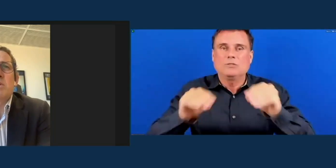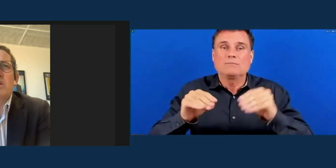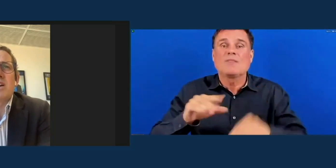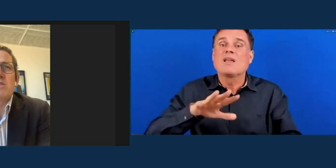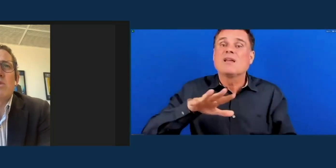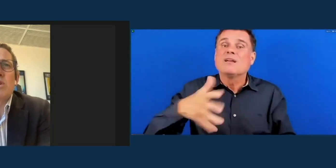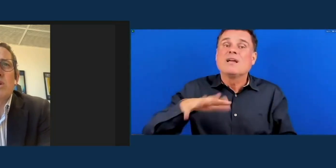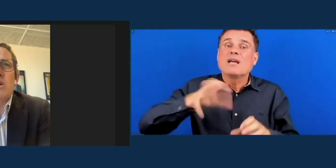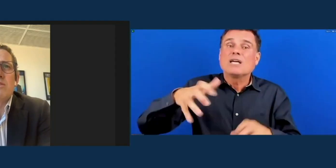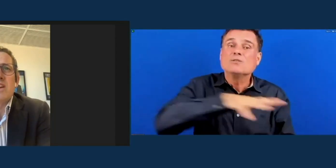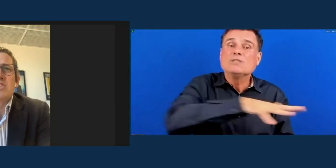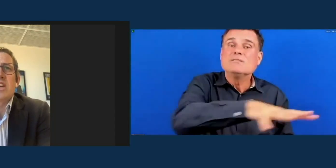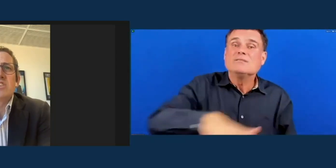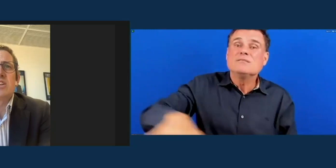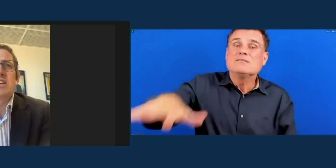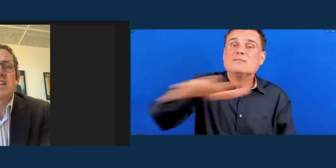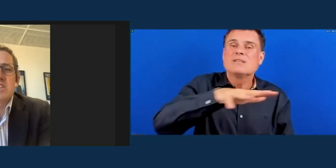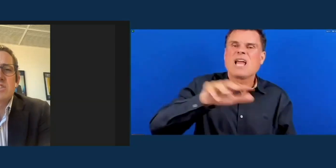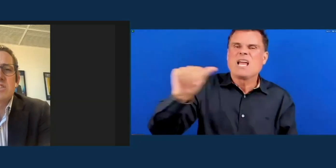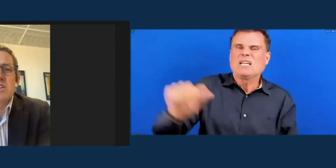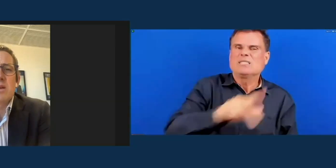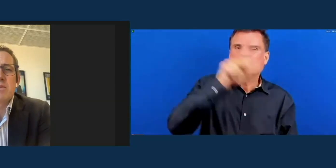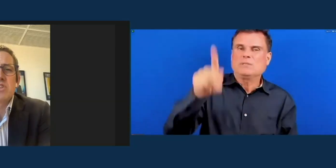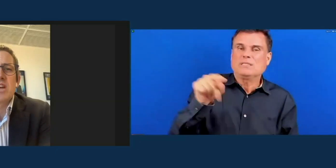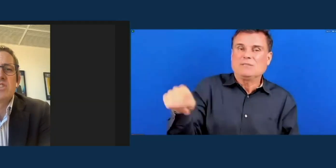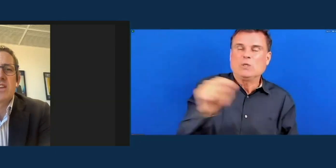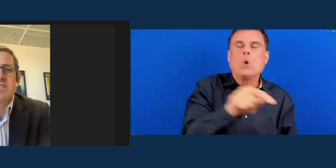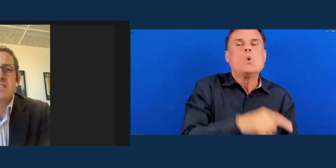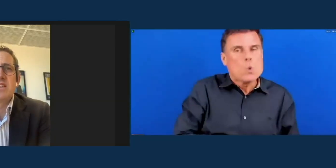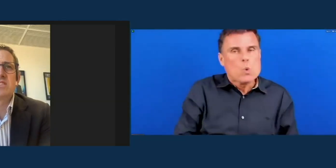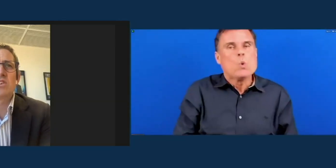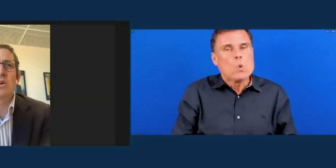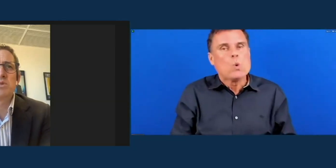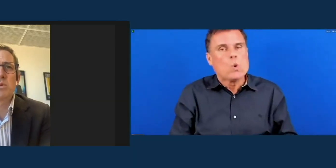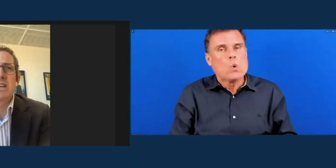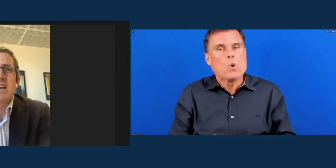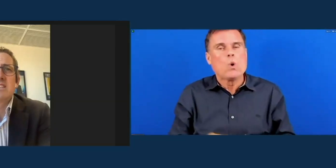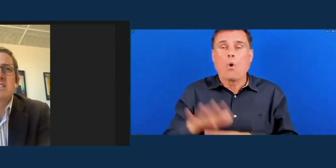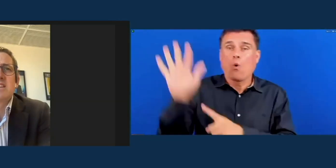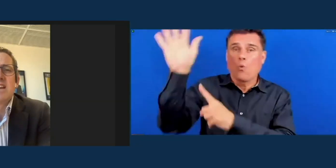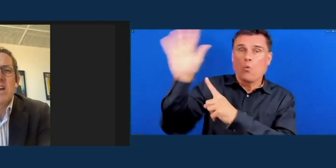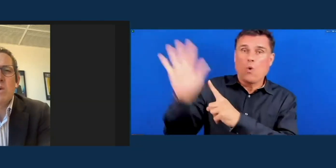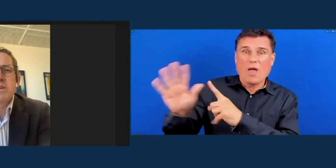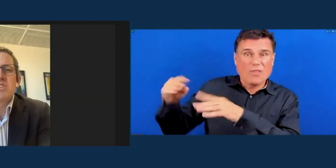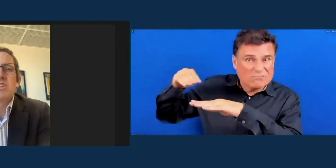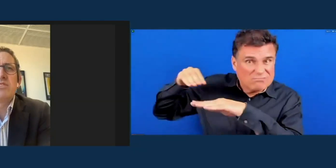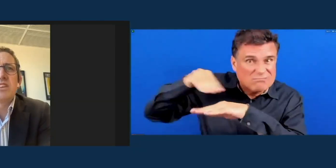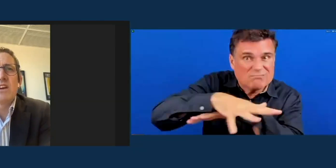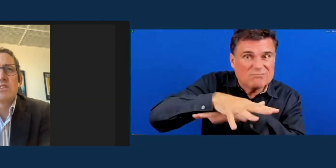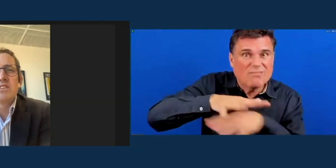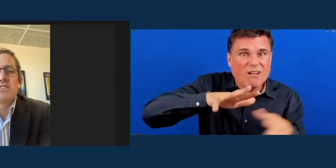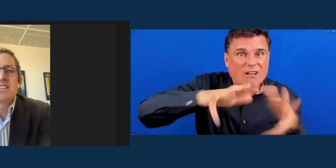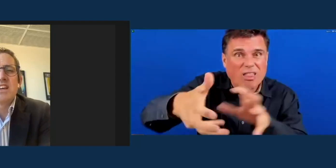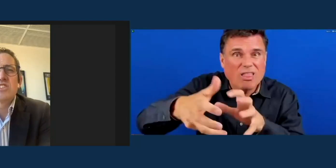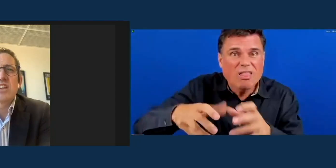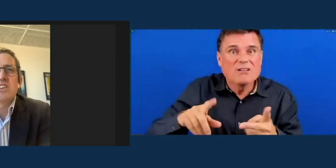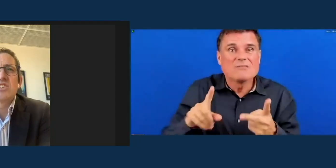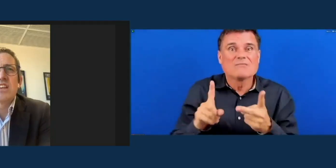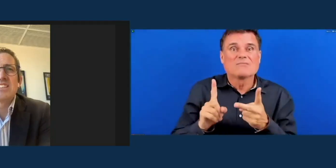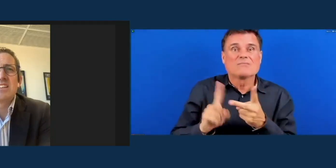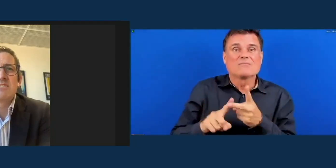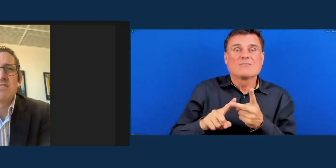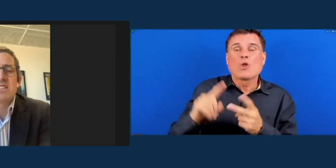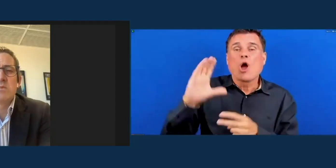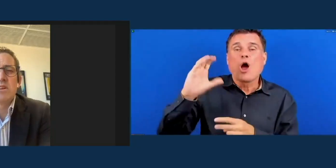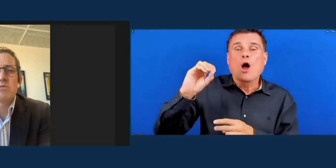opportunity to spotlight the role of education and connections to climate change at this year's COP28, helping to shift the narrative and see